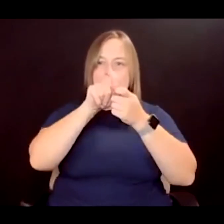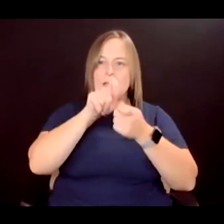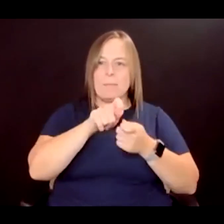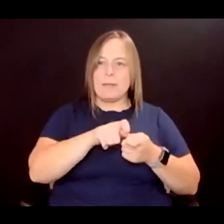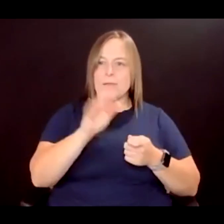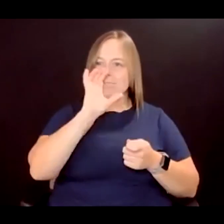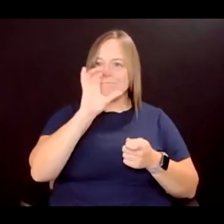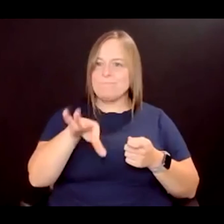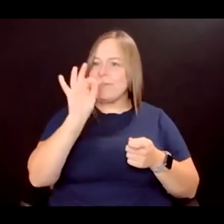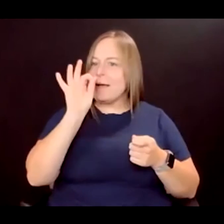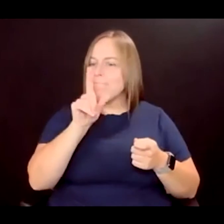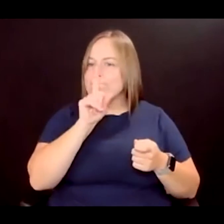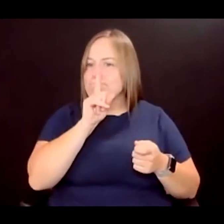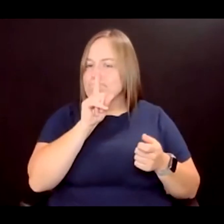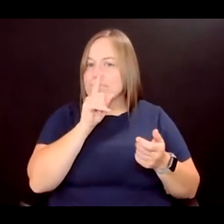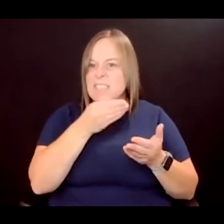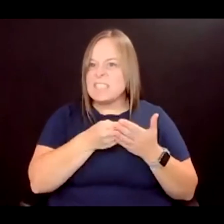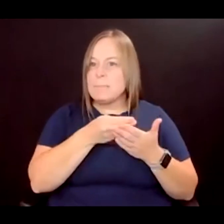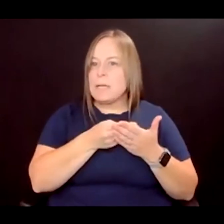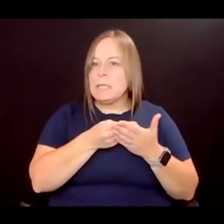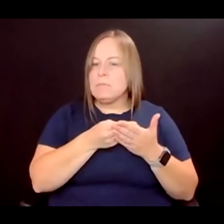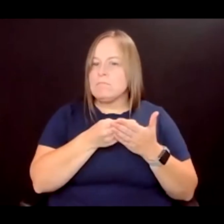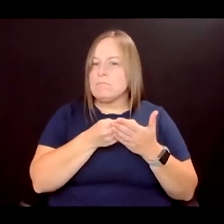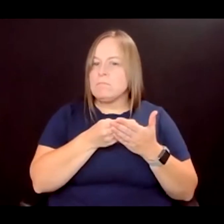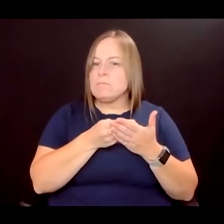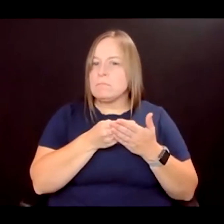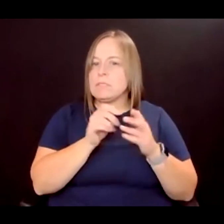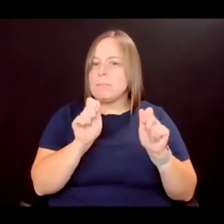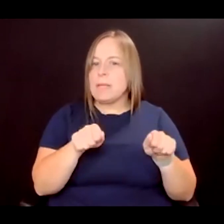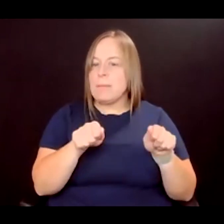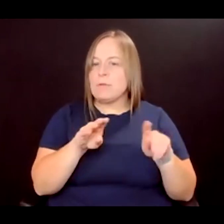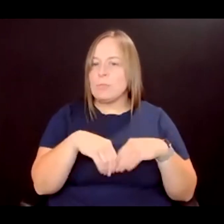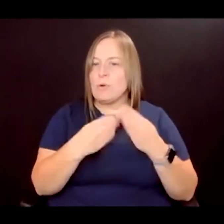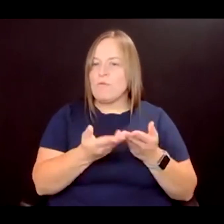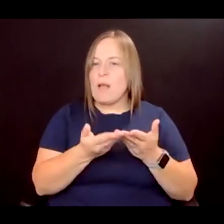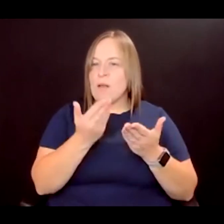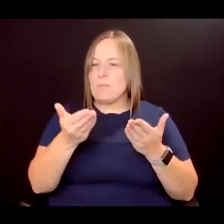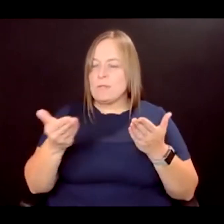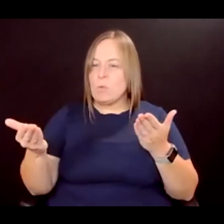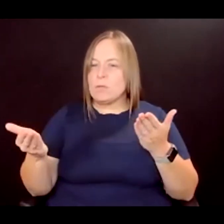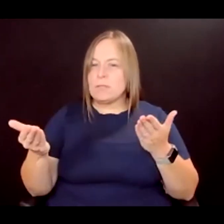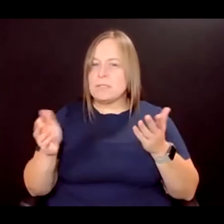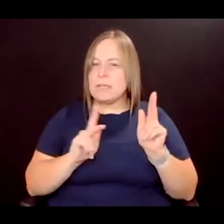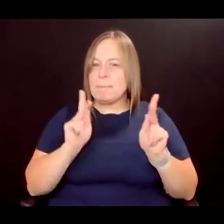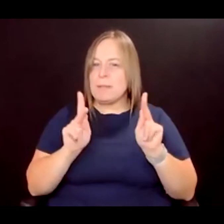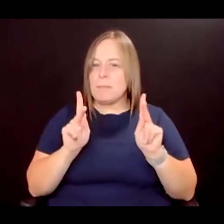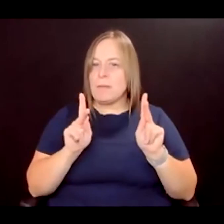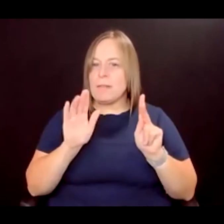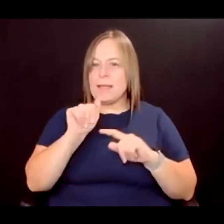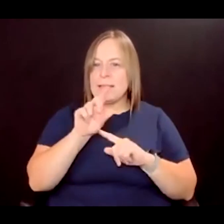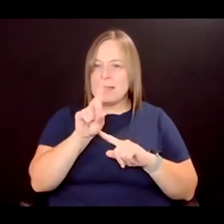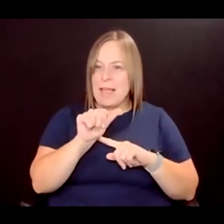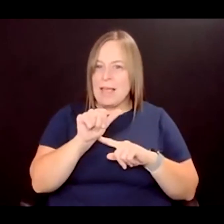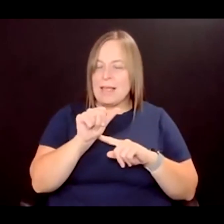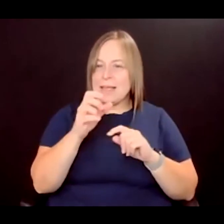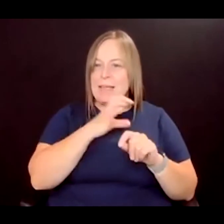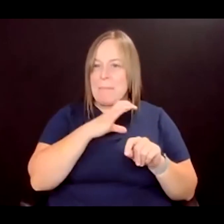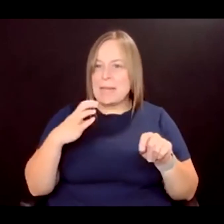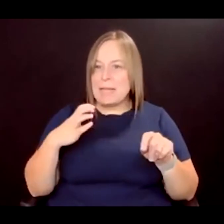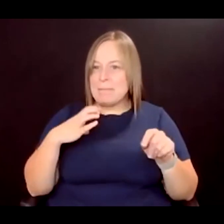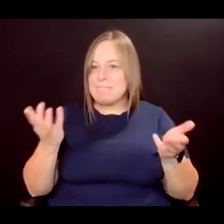will continue that path of accessibility till we can get to the end of the problem. Does that answer your question? Yeah,